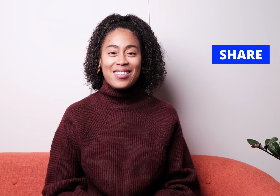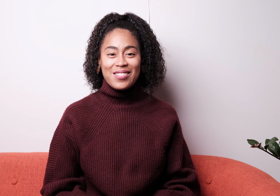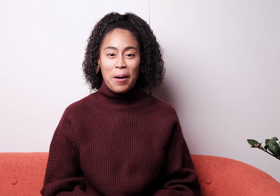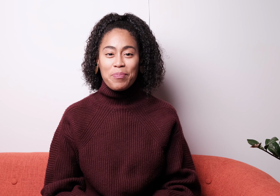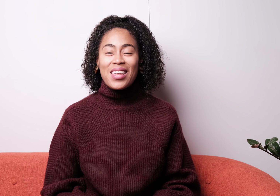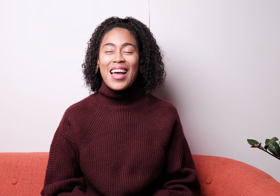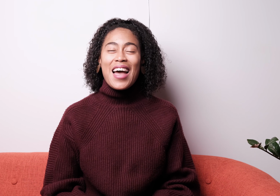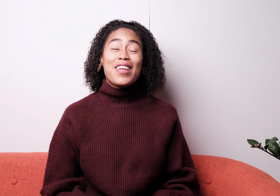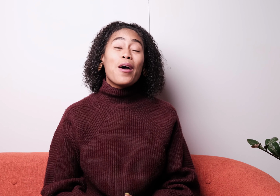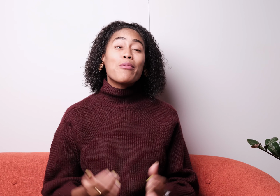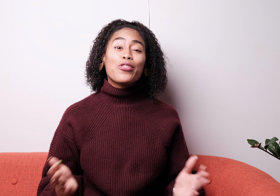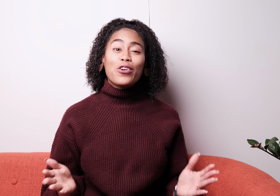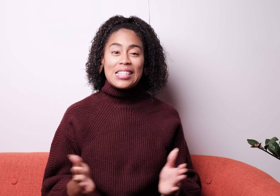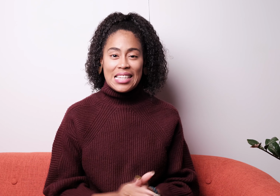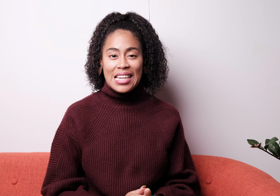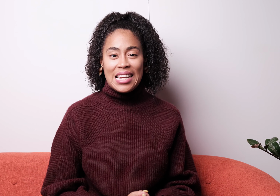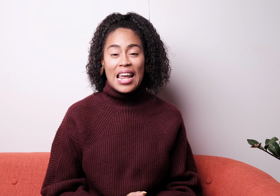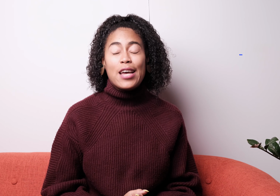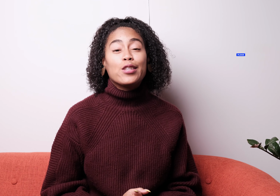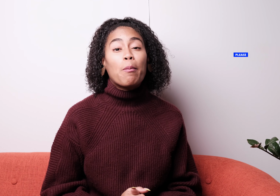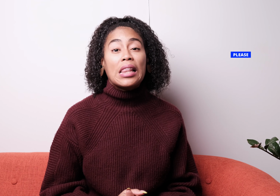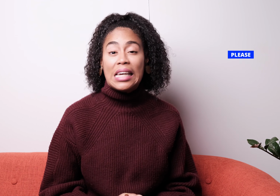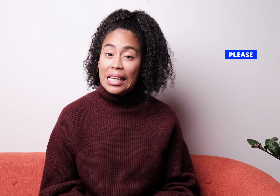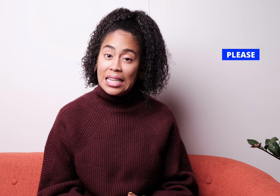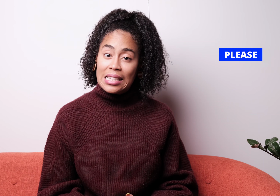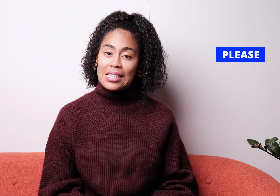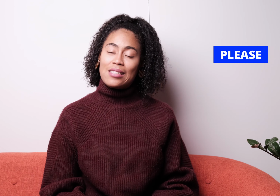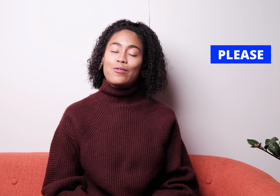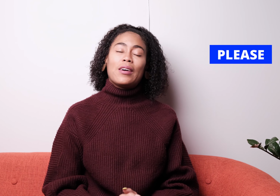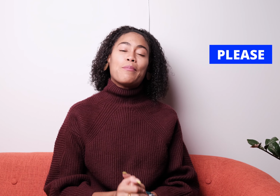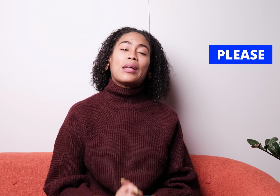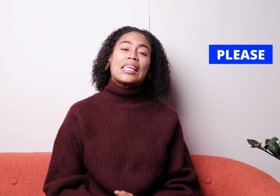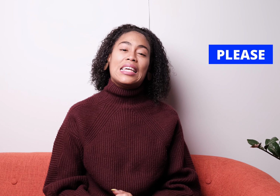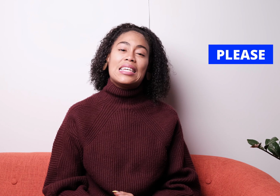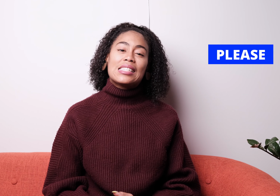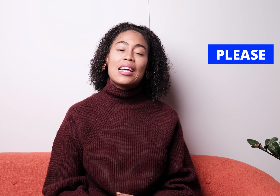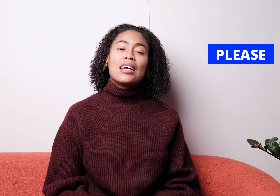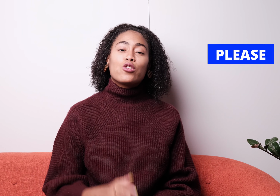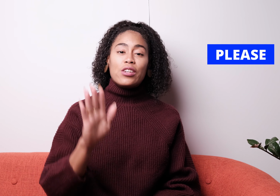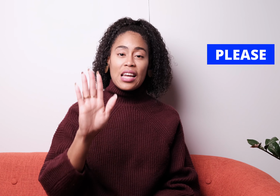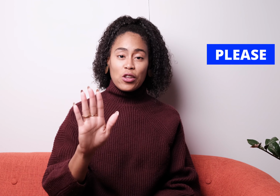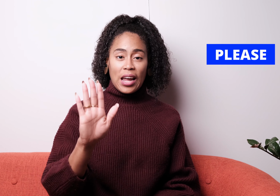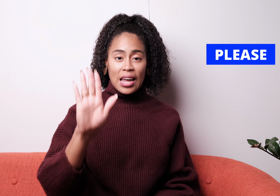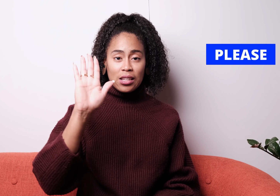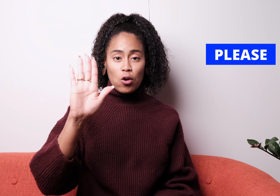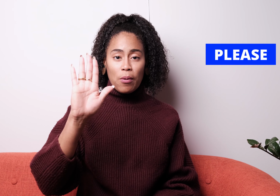right? Number 13 is please, right? Please. So they take their hand, open